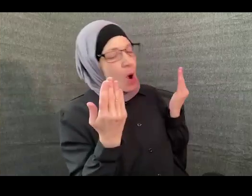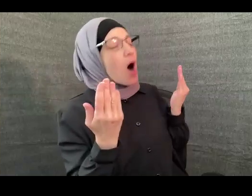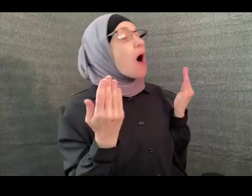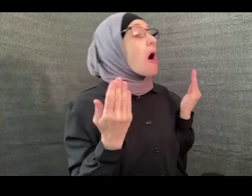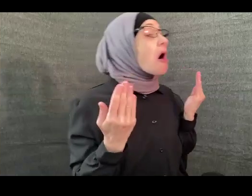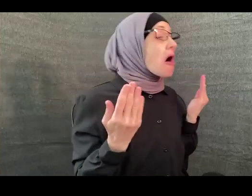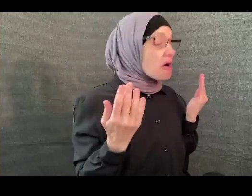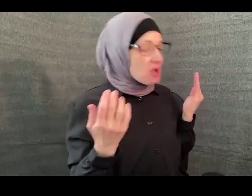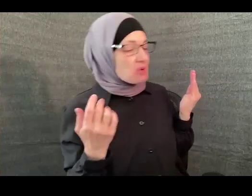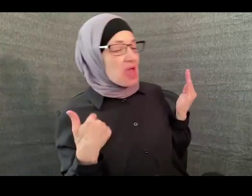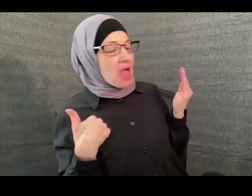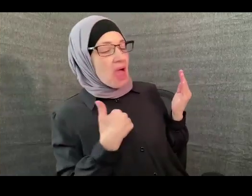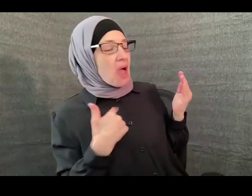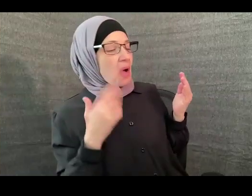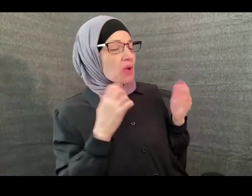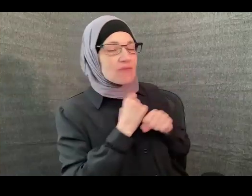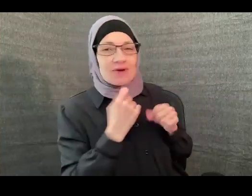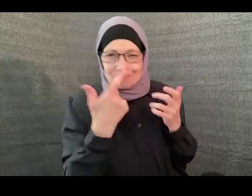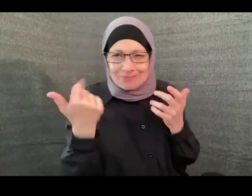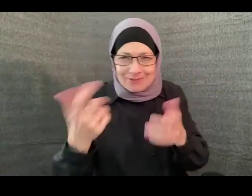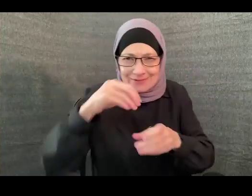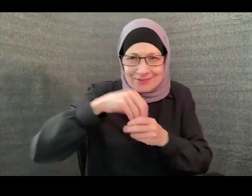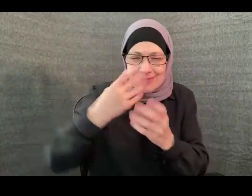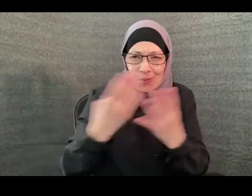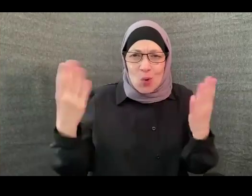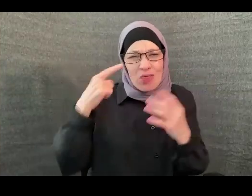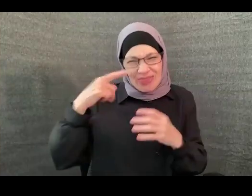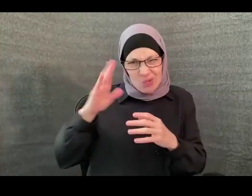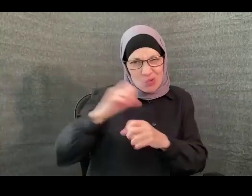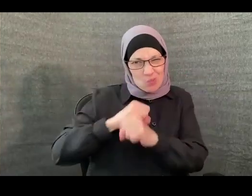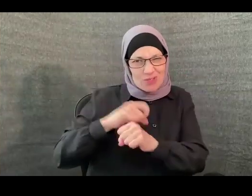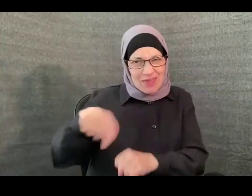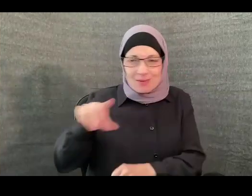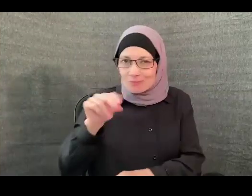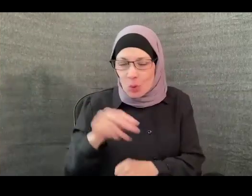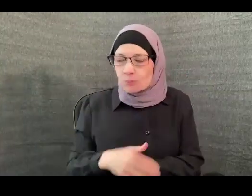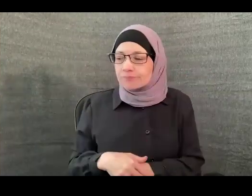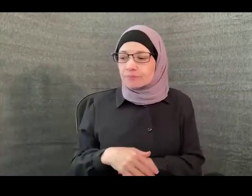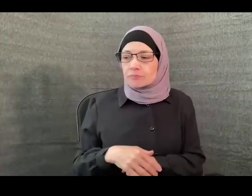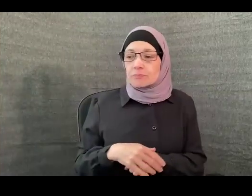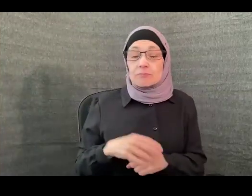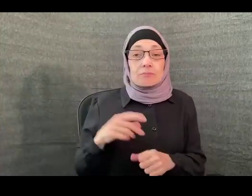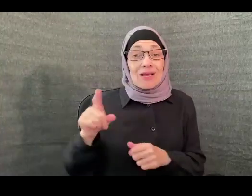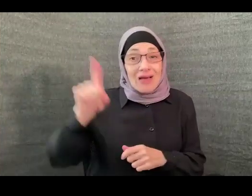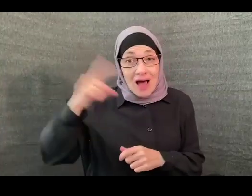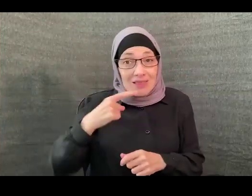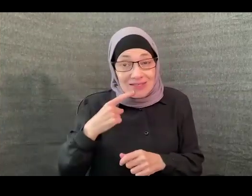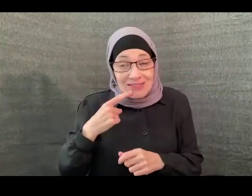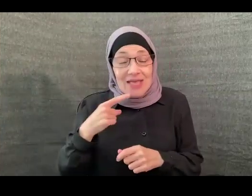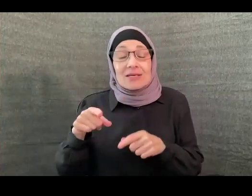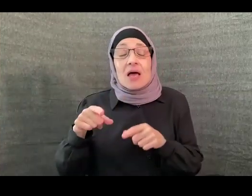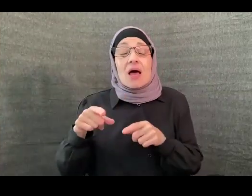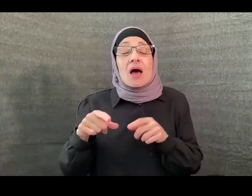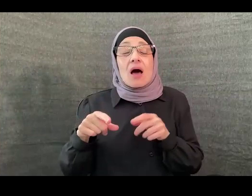all together is one. And then in the next sentence, he says, they only fight